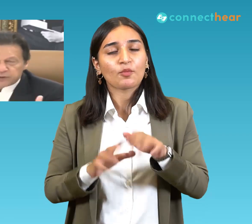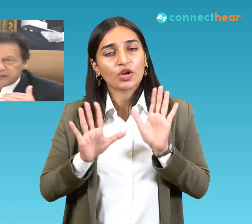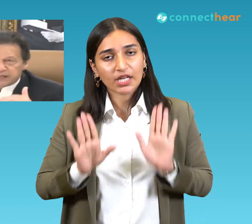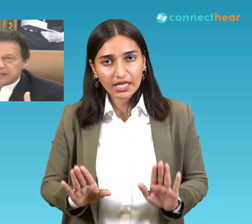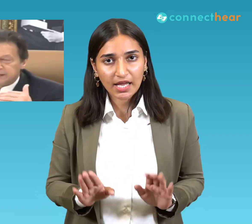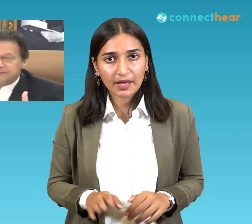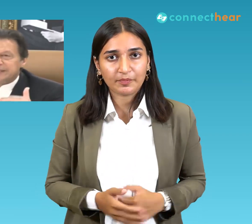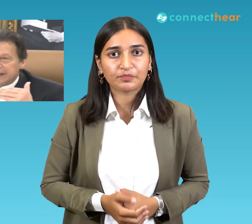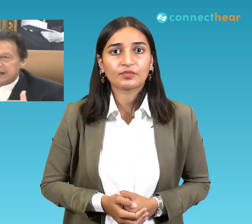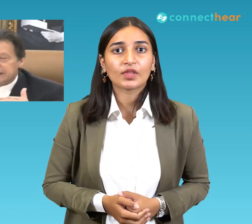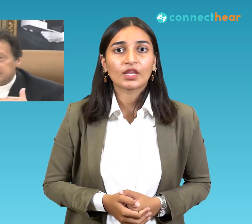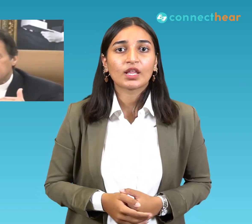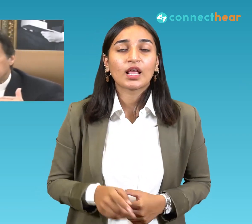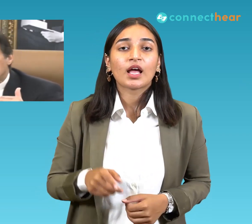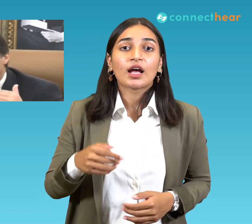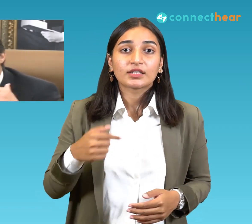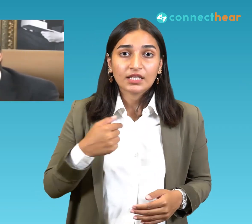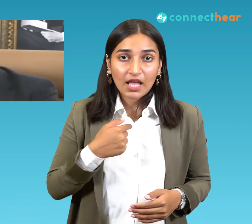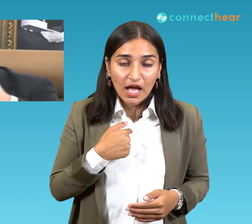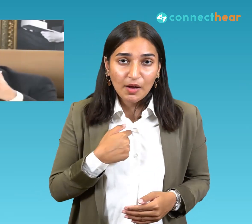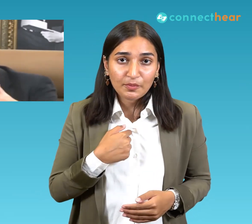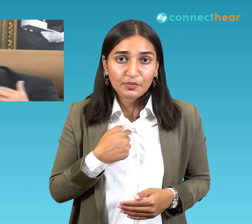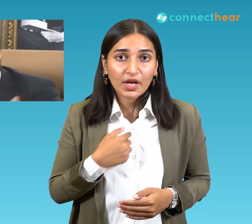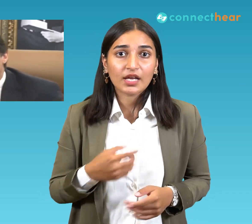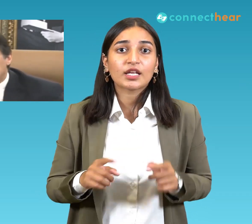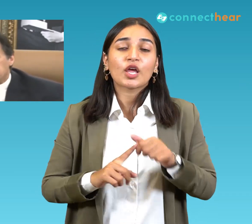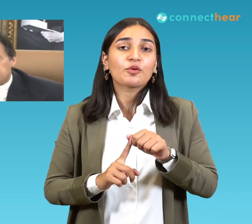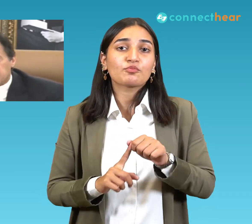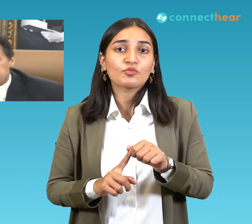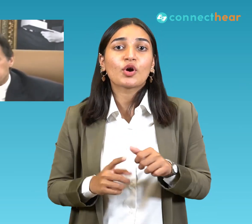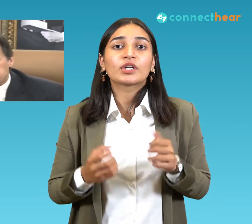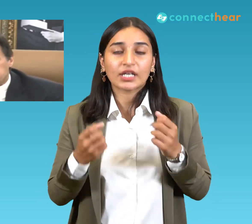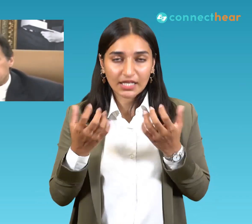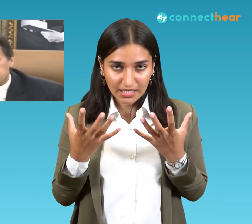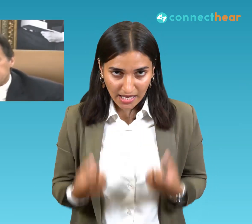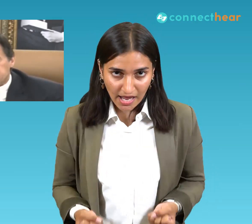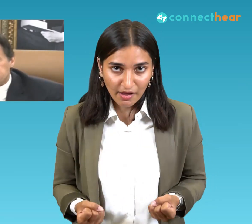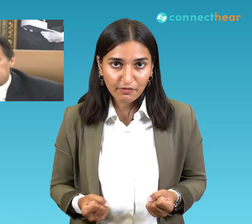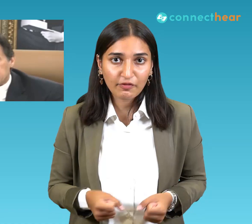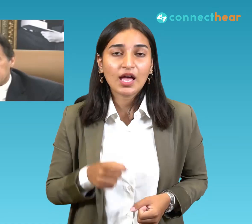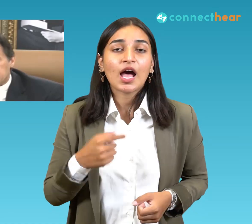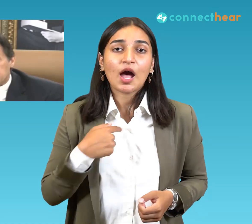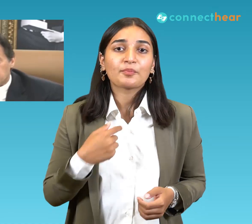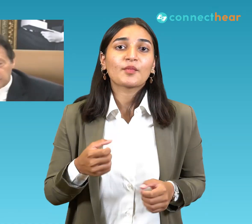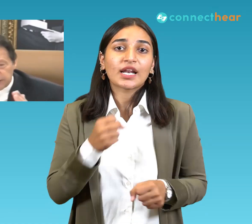have actually set ourselves deadline when we want all our government departments to be on